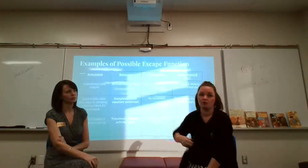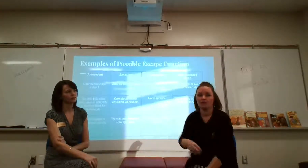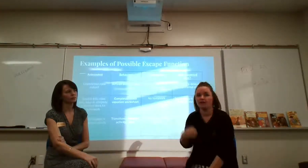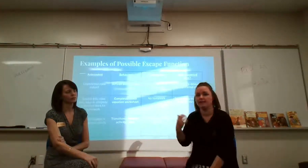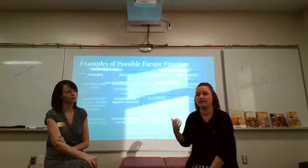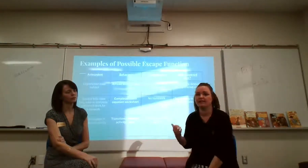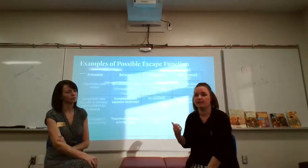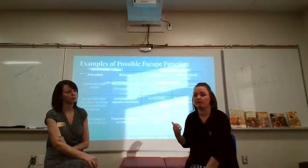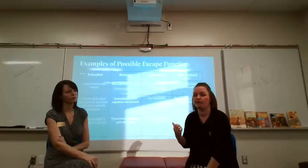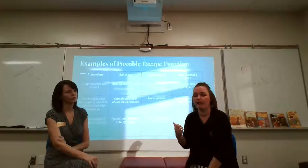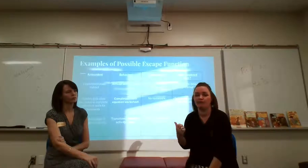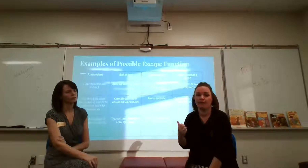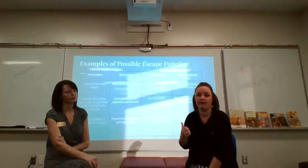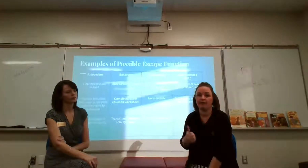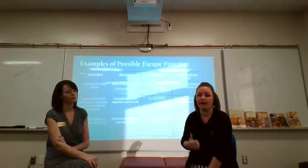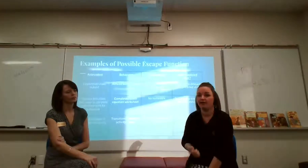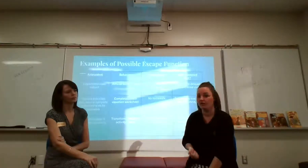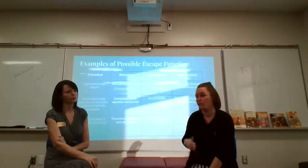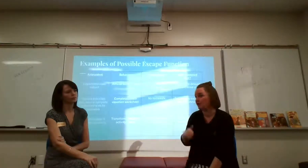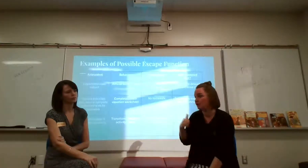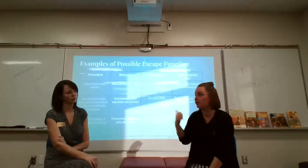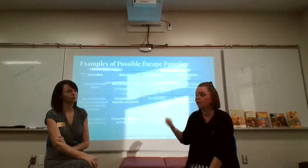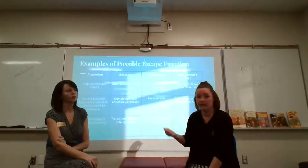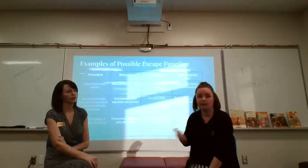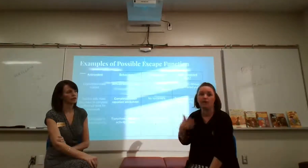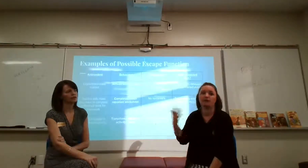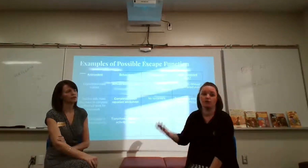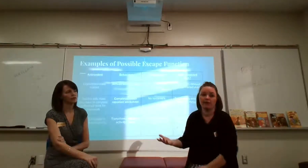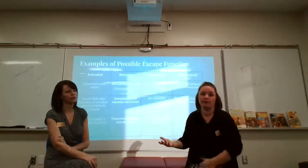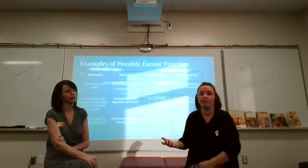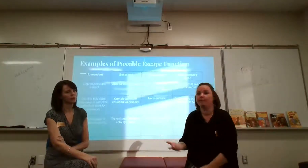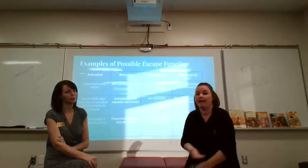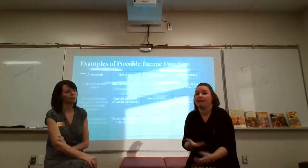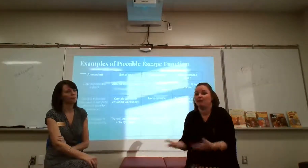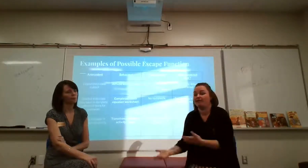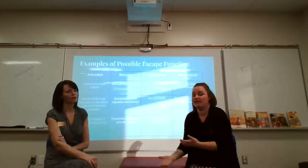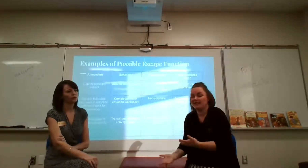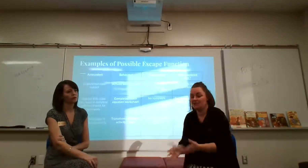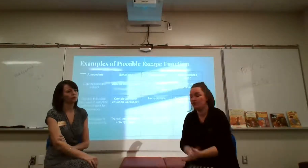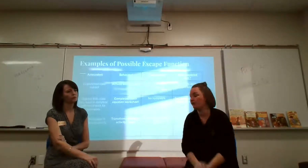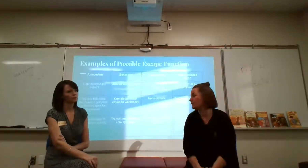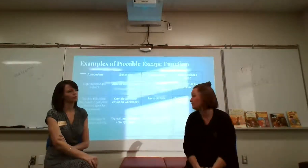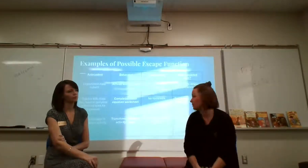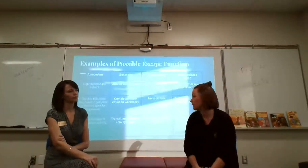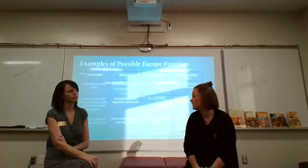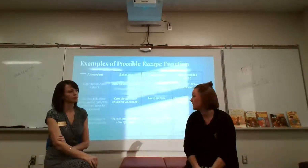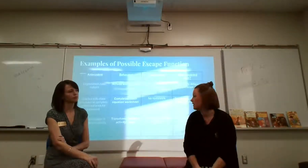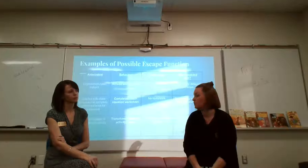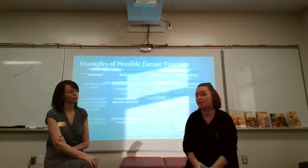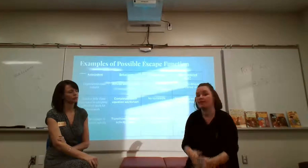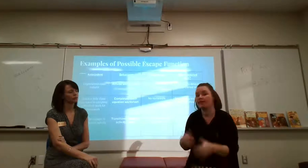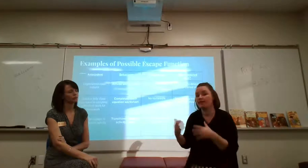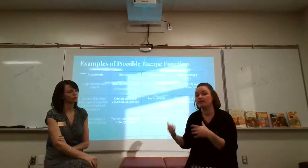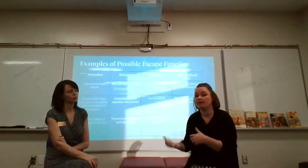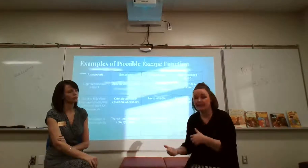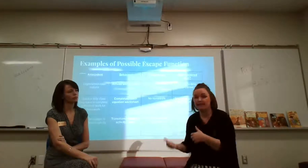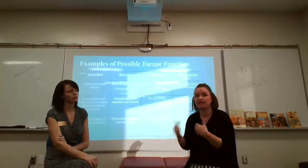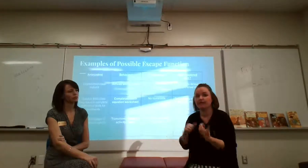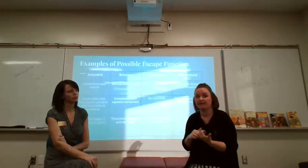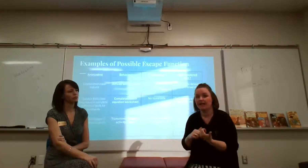So this is an example of a behavior that we might actually want to increase, or that we might actually have to teach for some students so that they're successfully